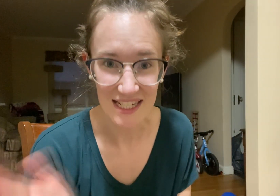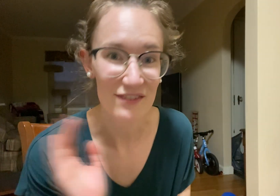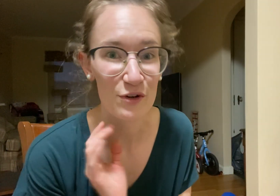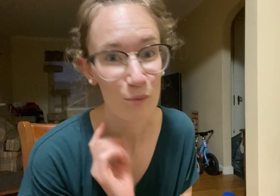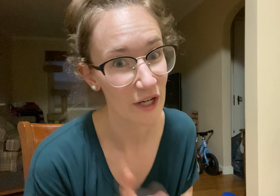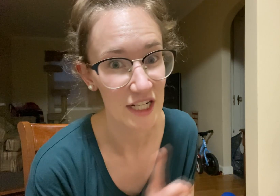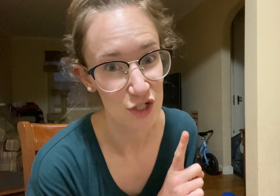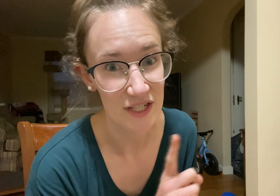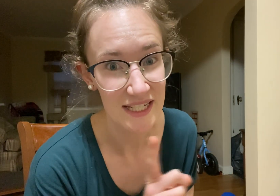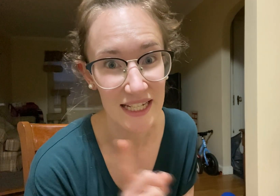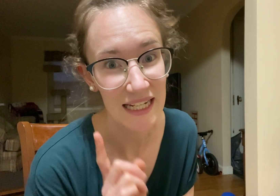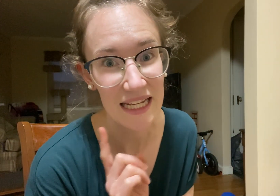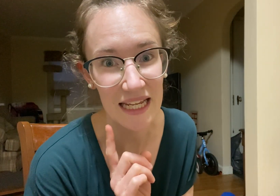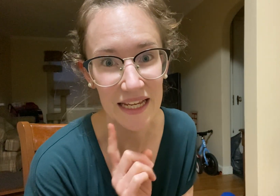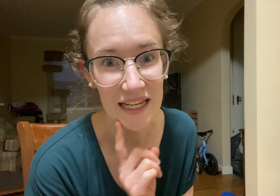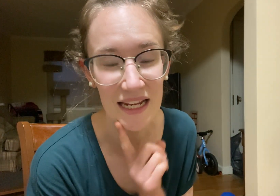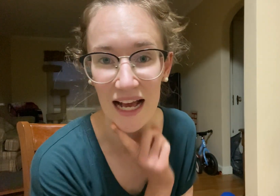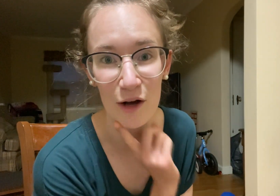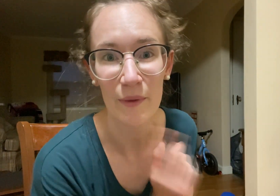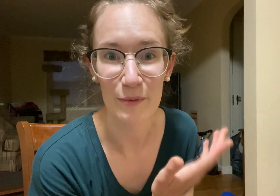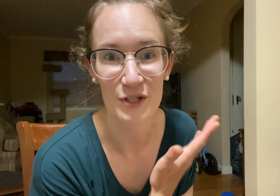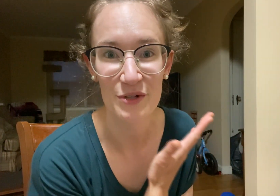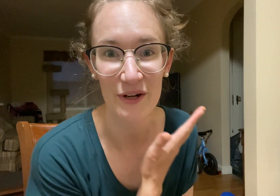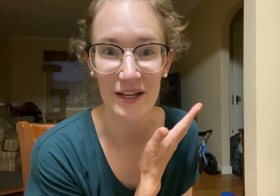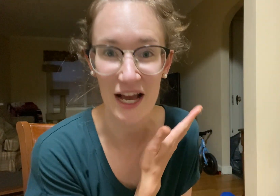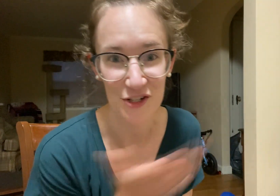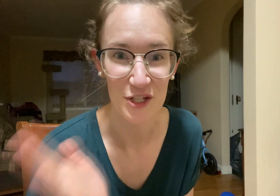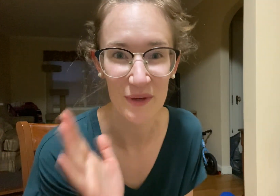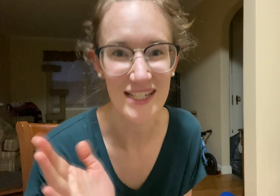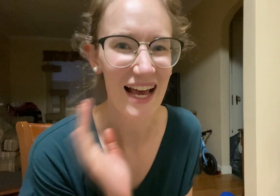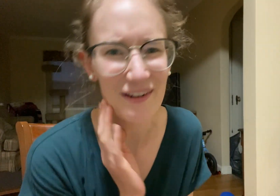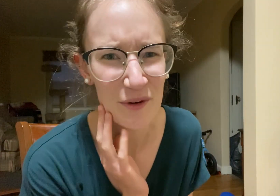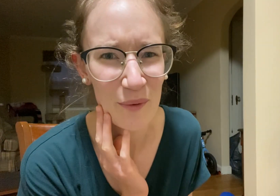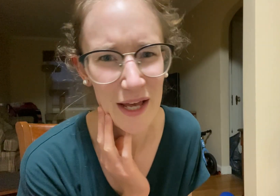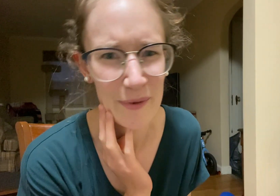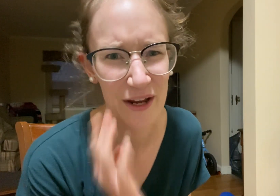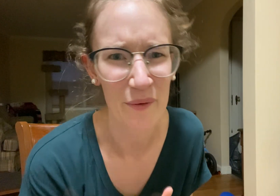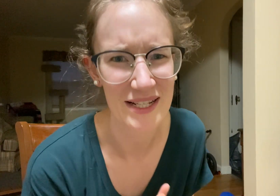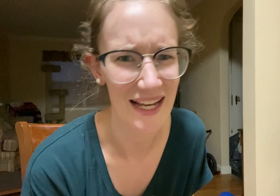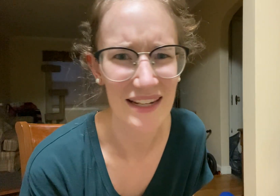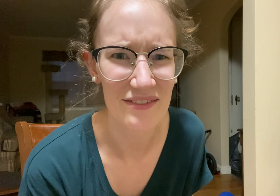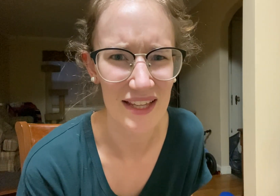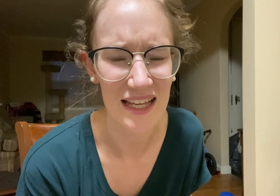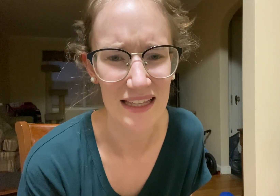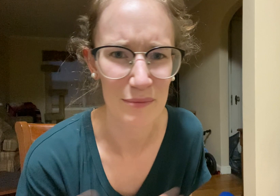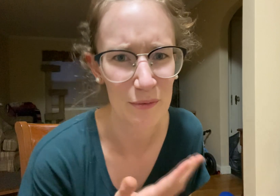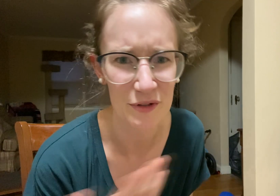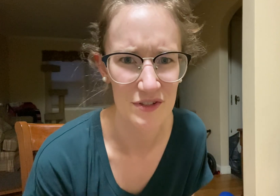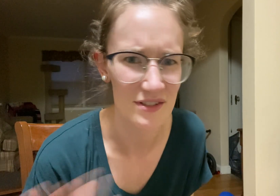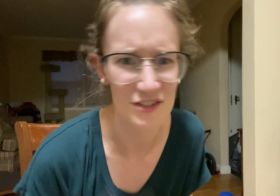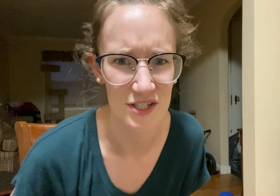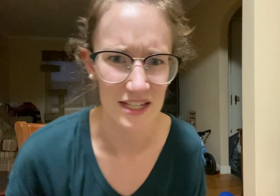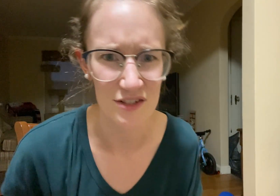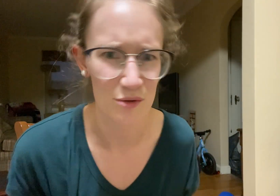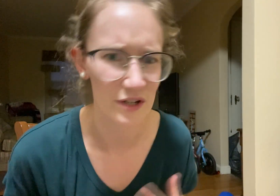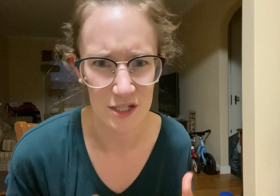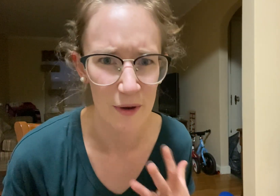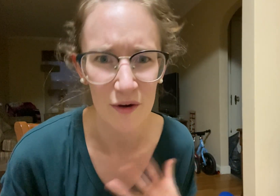if you're more interested in how my birth story actually went. I don't know why, but I always kind of think that people's just like stories about